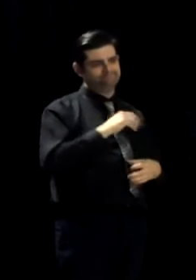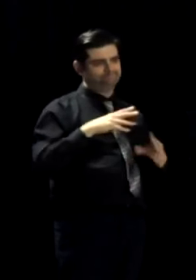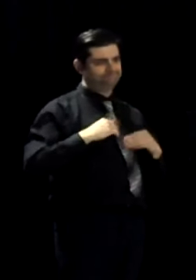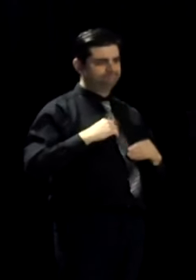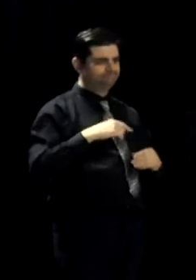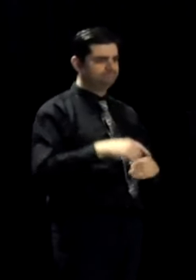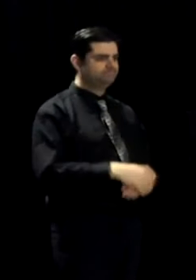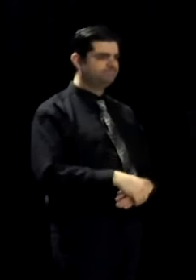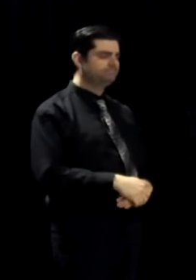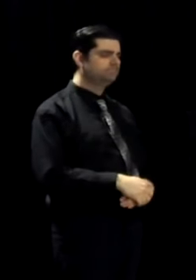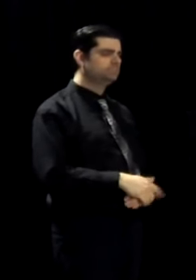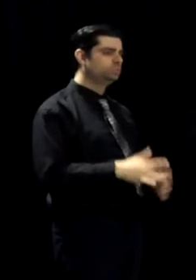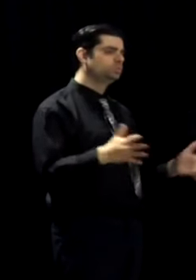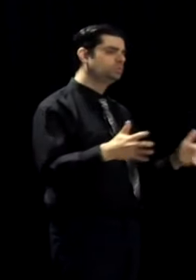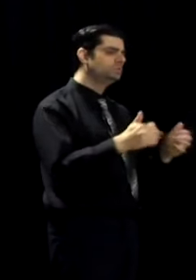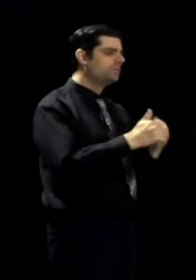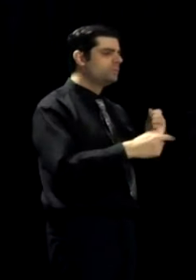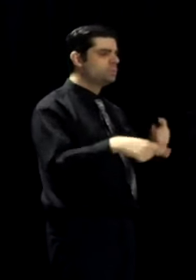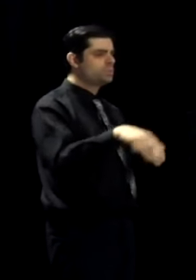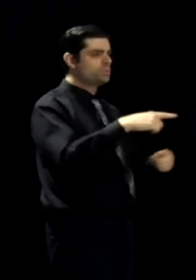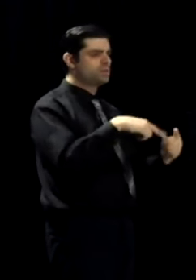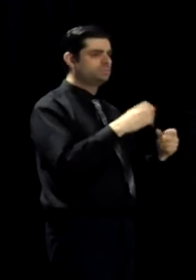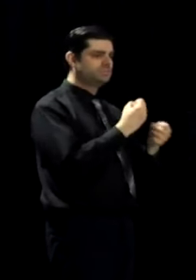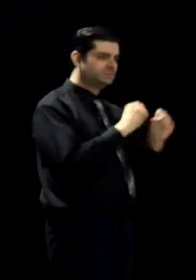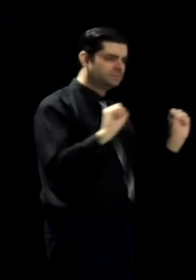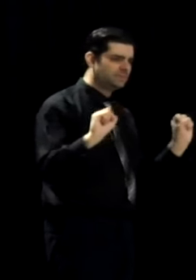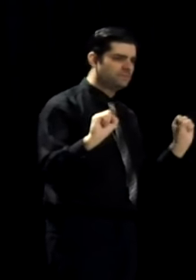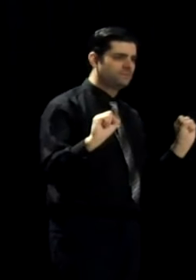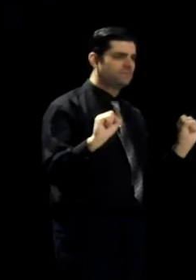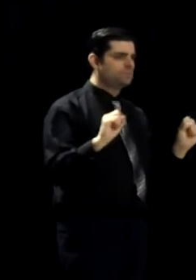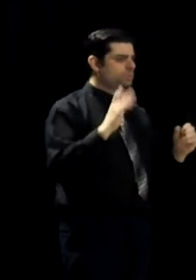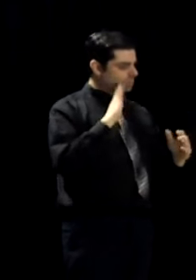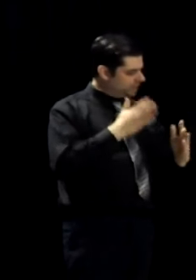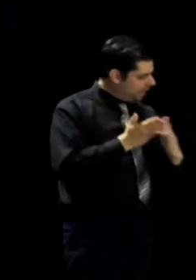be safe. We're getting through these processes. We're going to